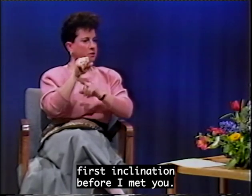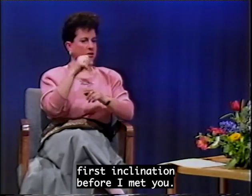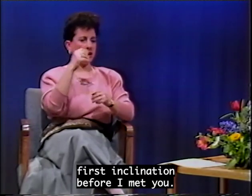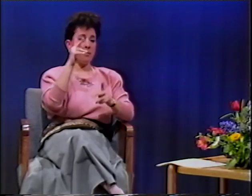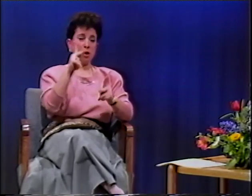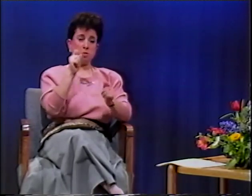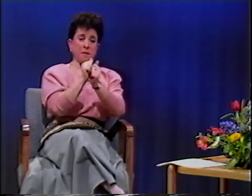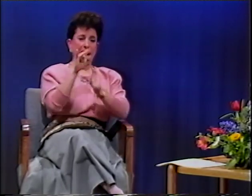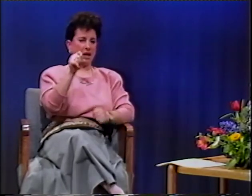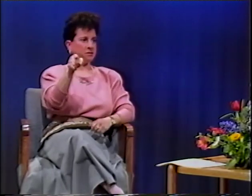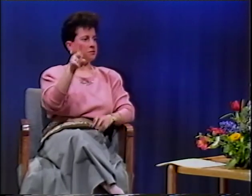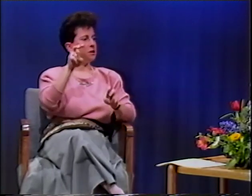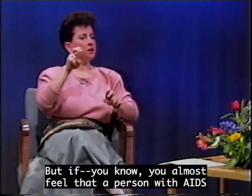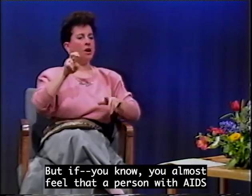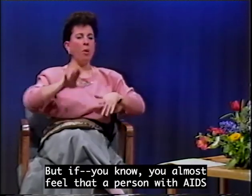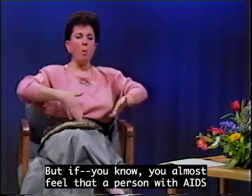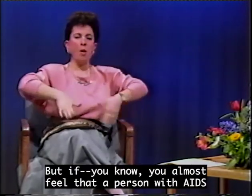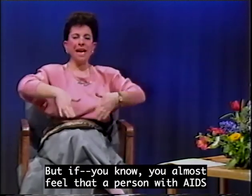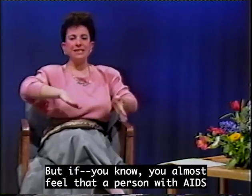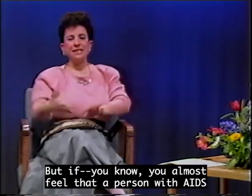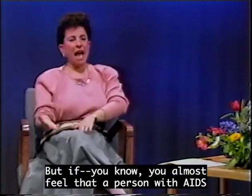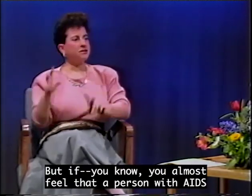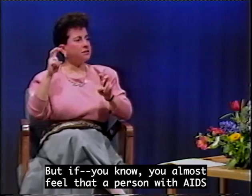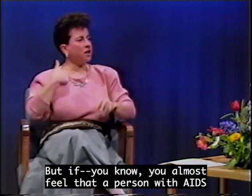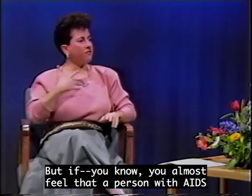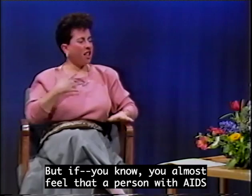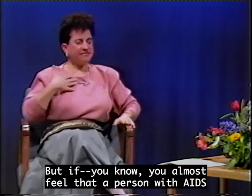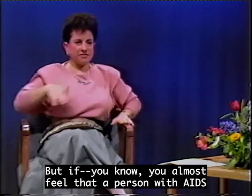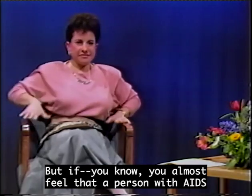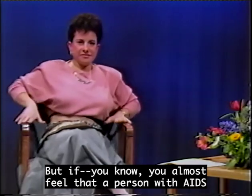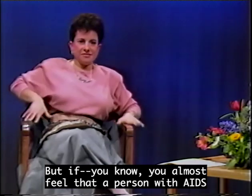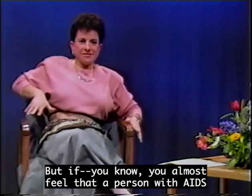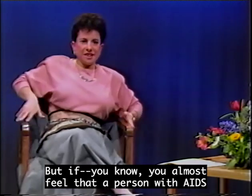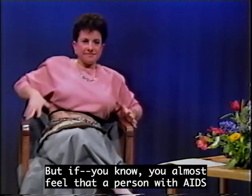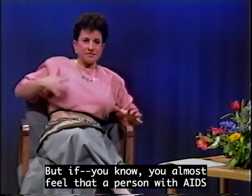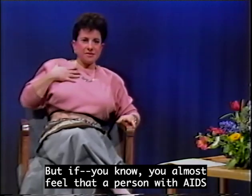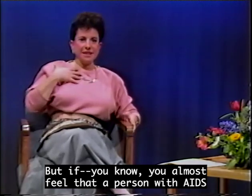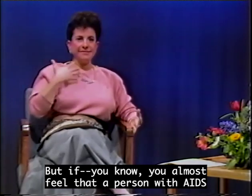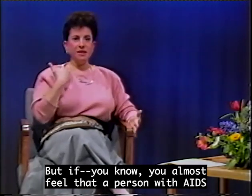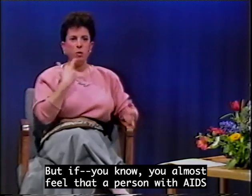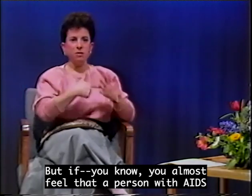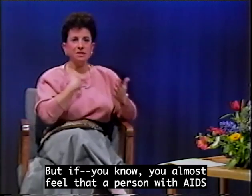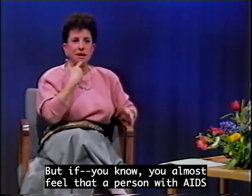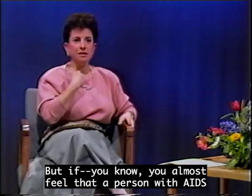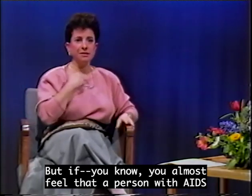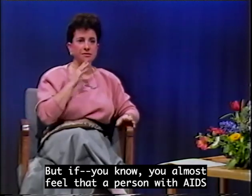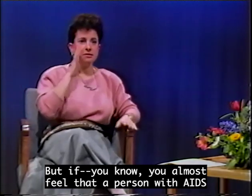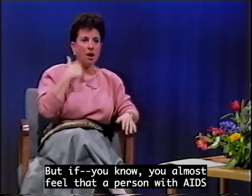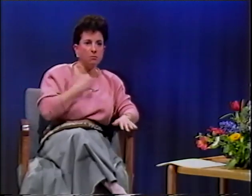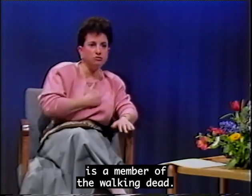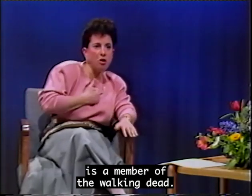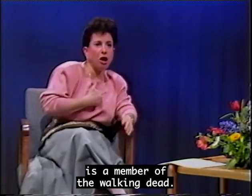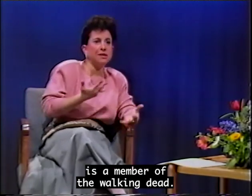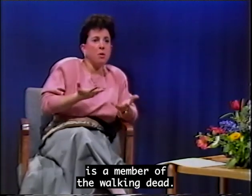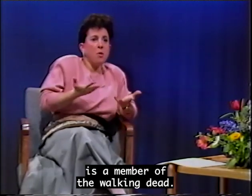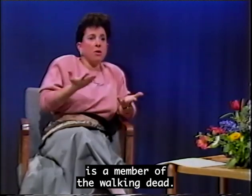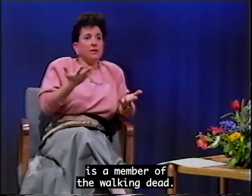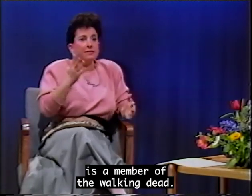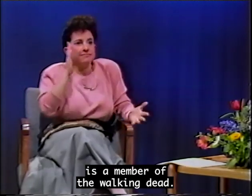you. But if, you know, you almost feel that a person with AIDS is a member of the Walking